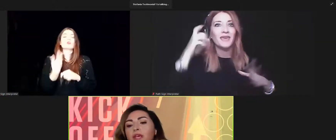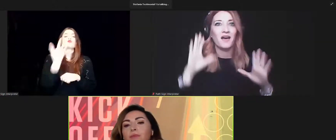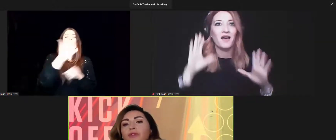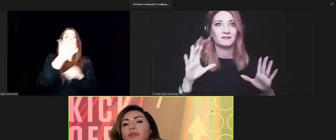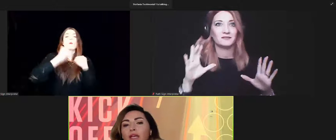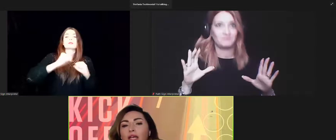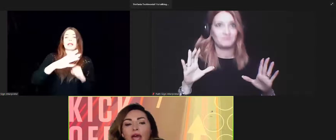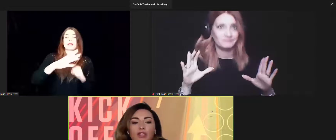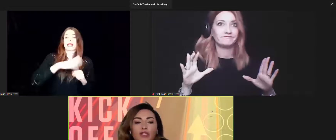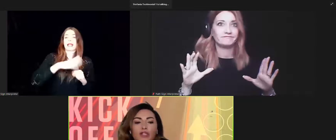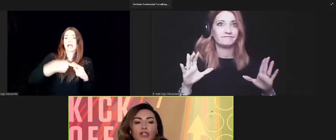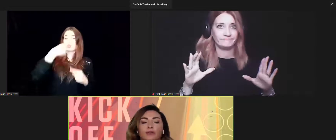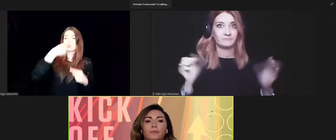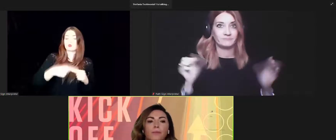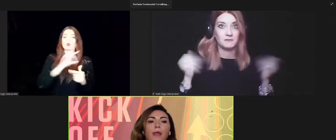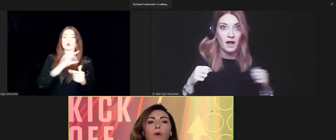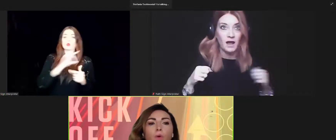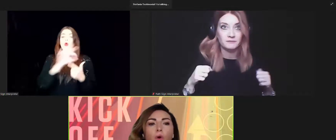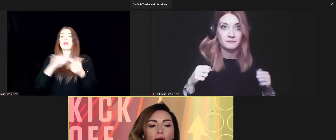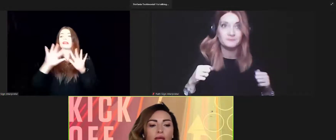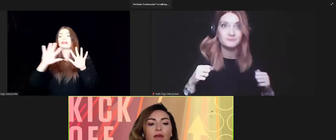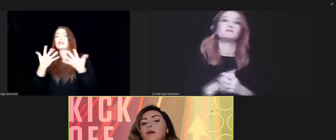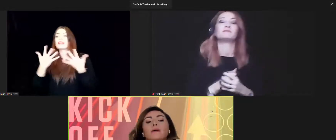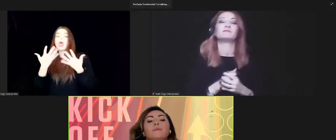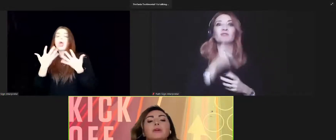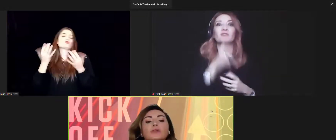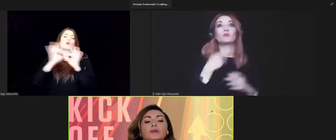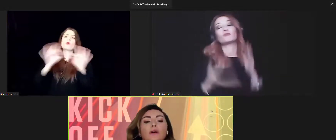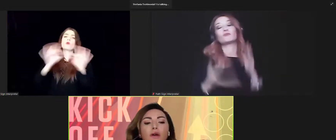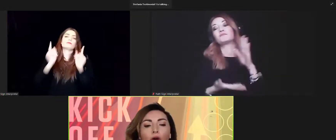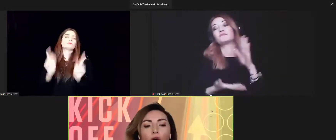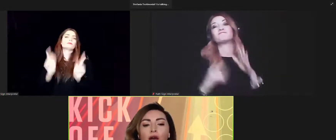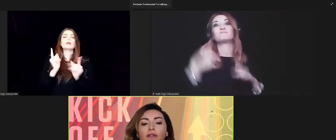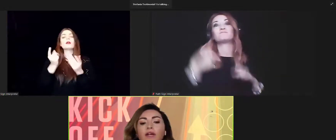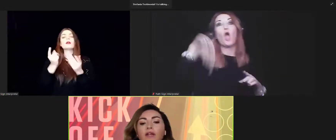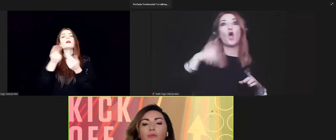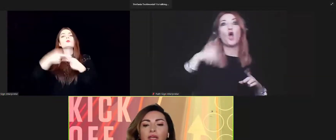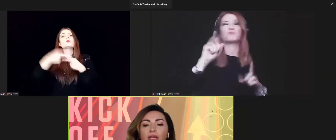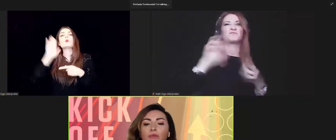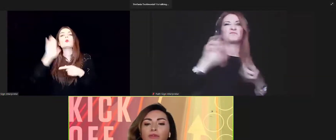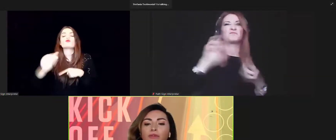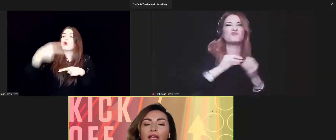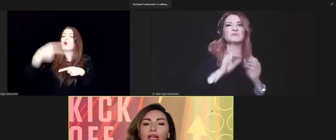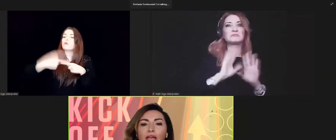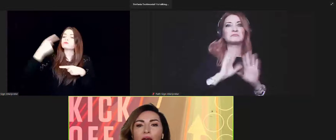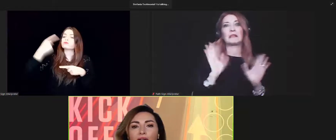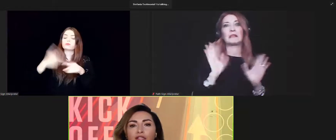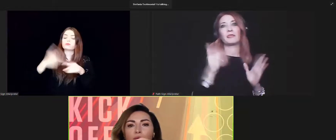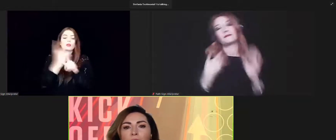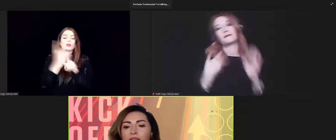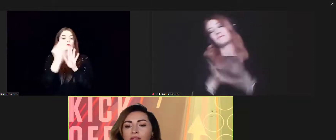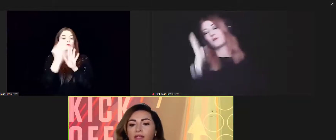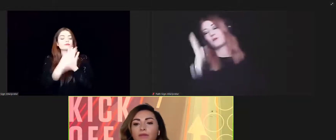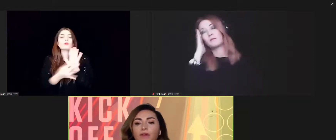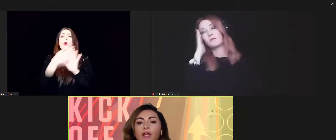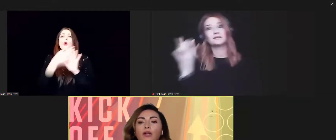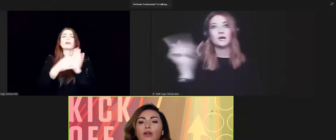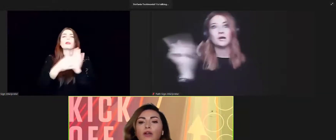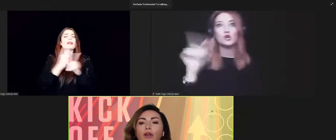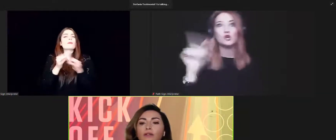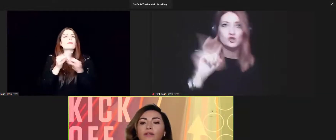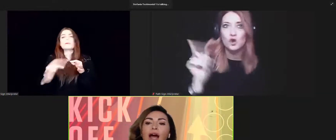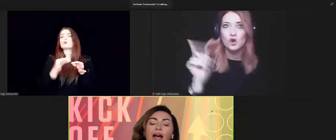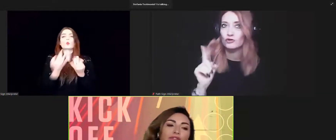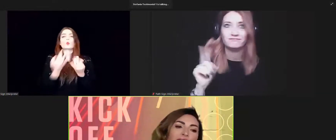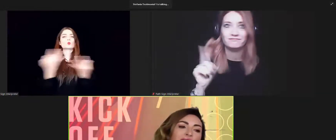your minimum daily action. Why? Because going under your minimum daily action means